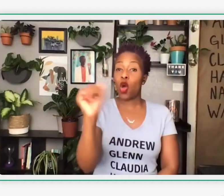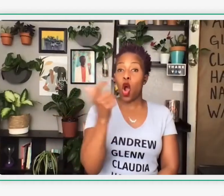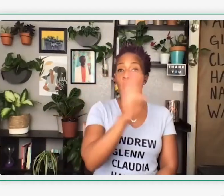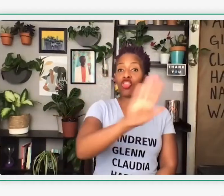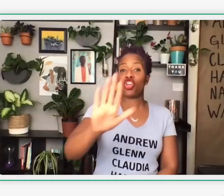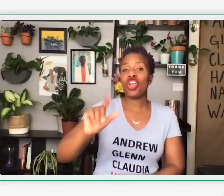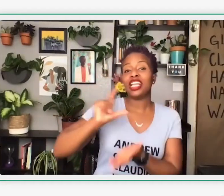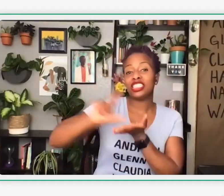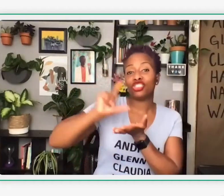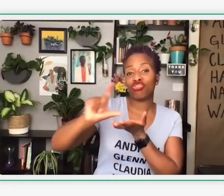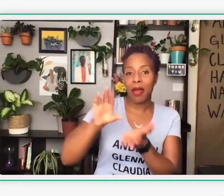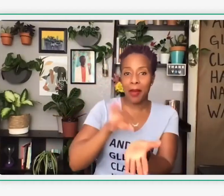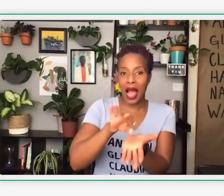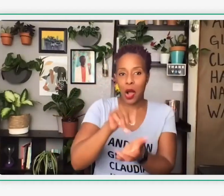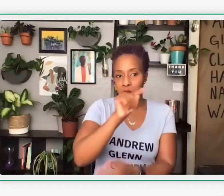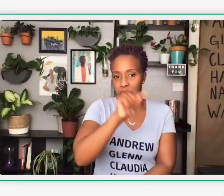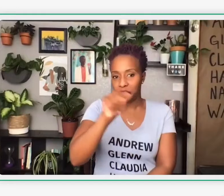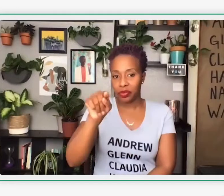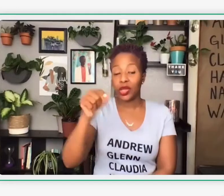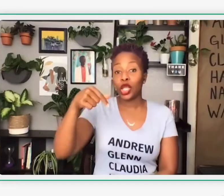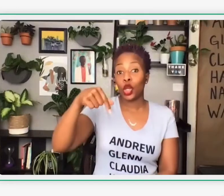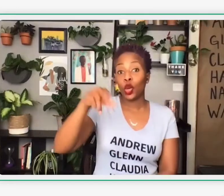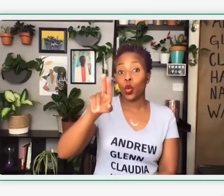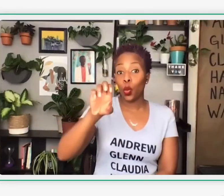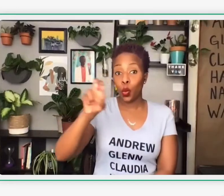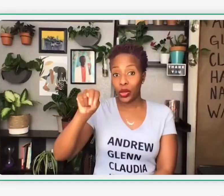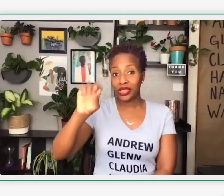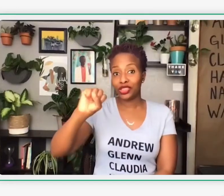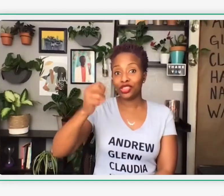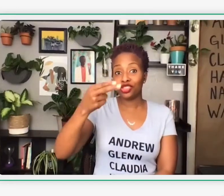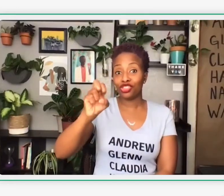The last one, at _ Queen Sherry.